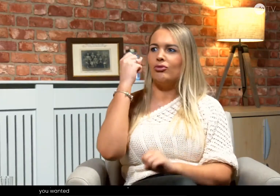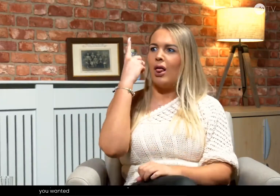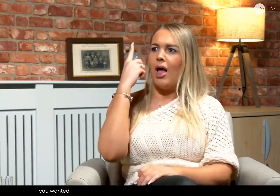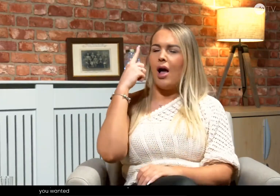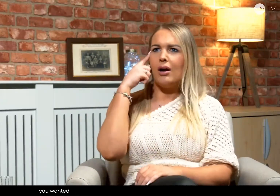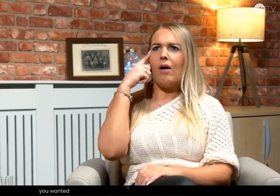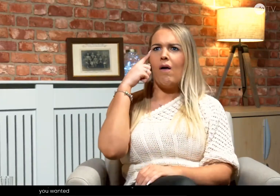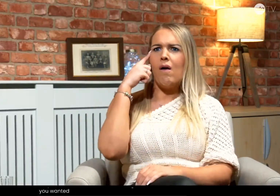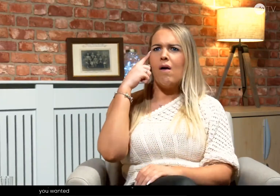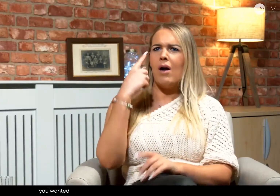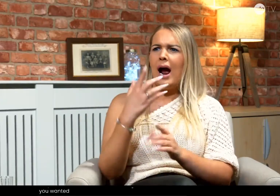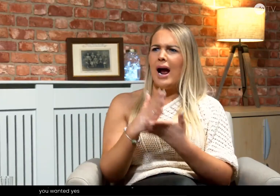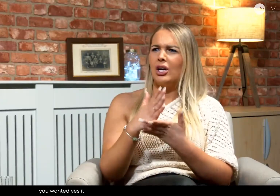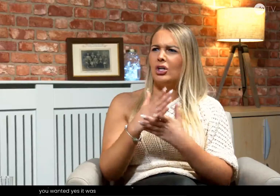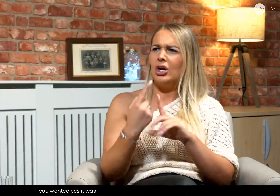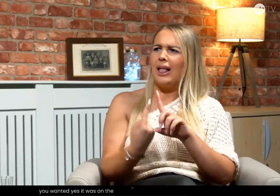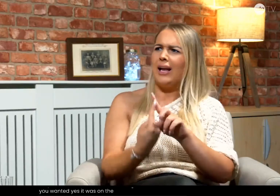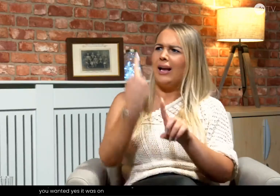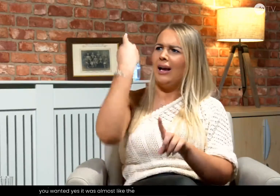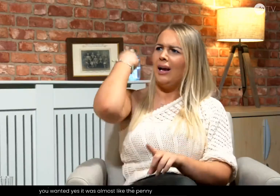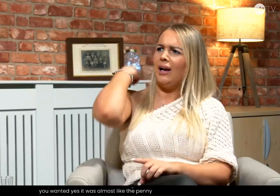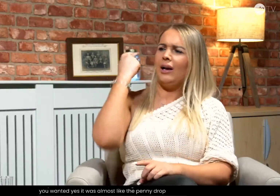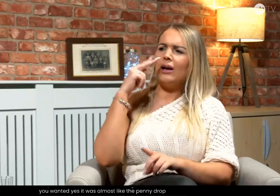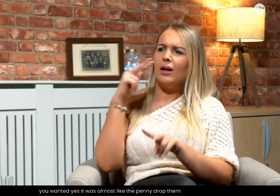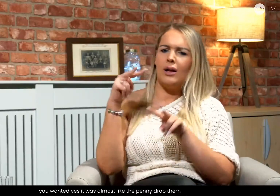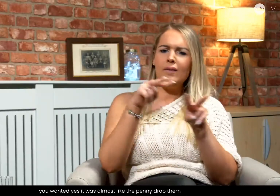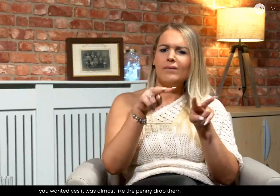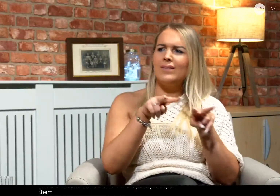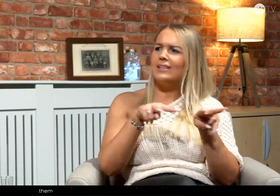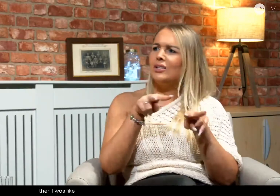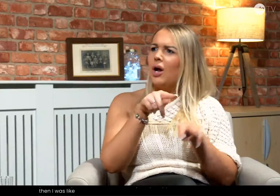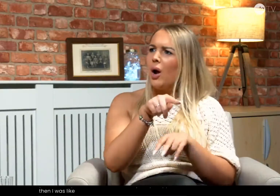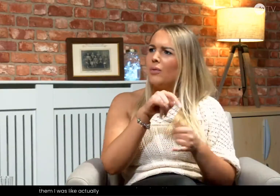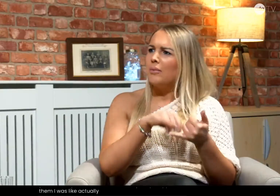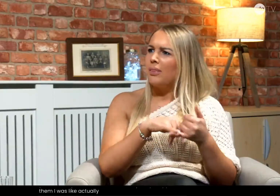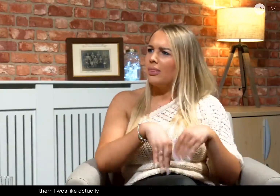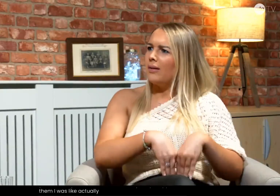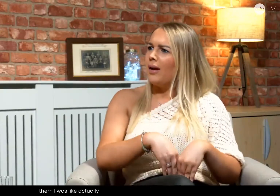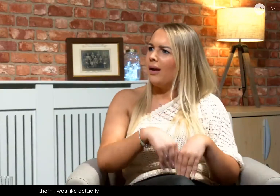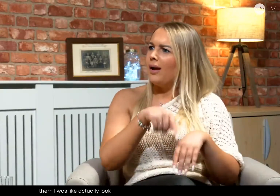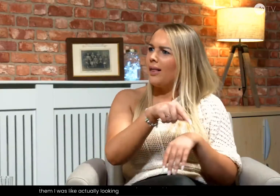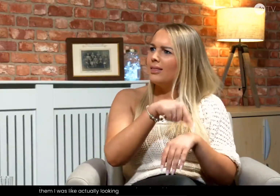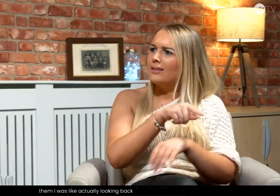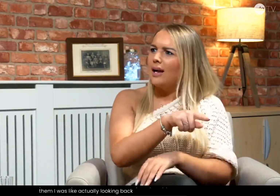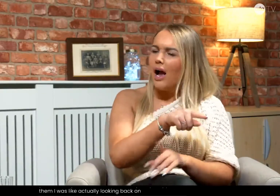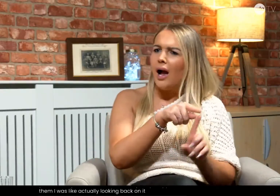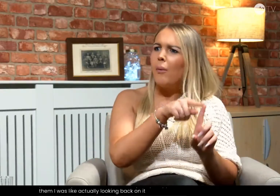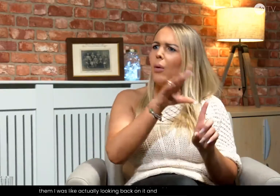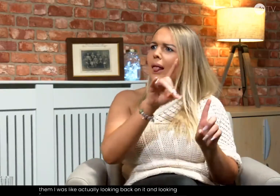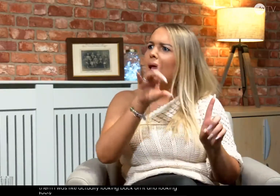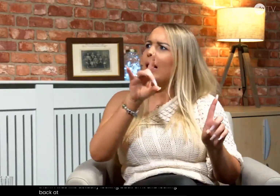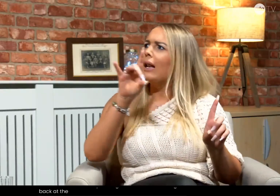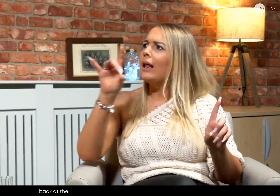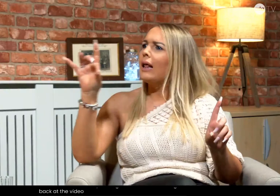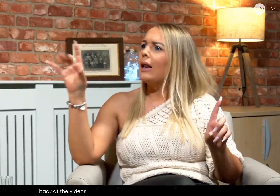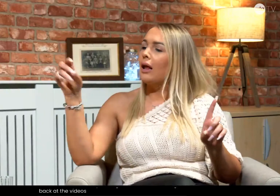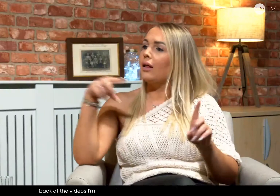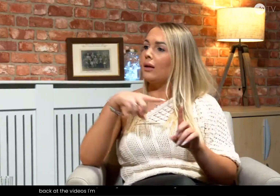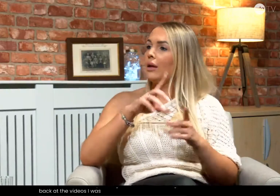it was almost like the penny dropped then. It was like, actually, looking back on it and looking back at the videos, I was Samantha already, and